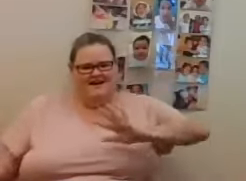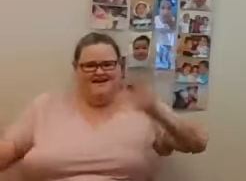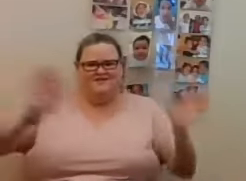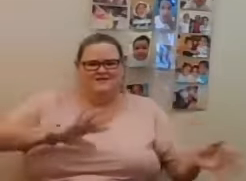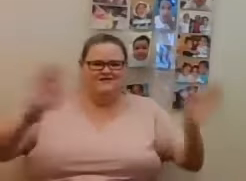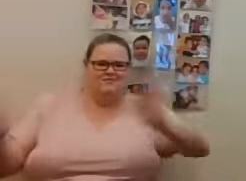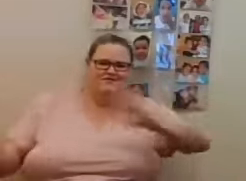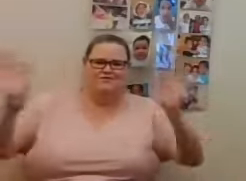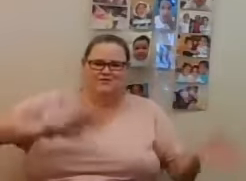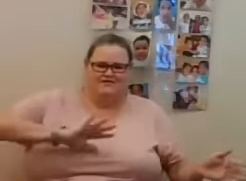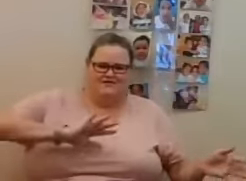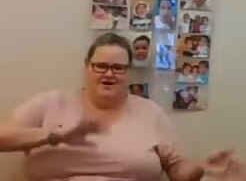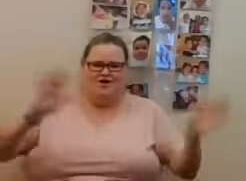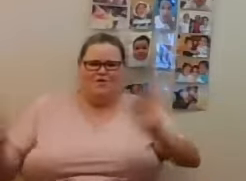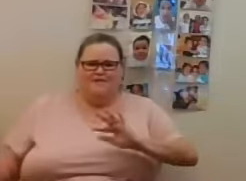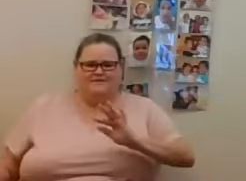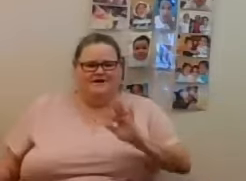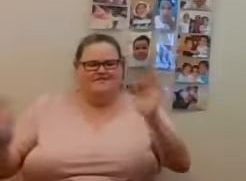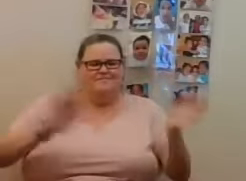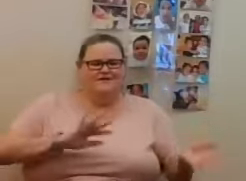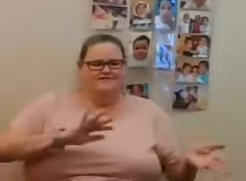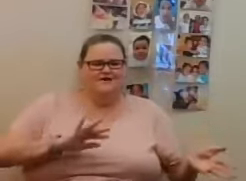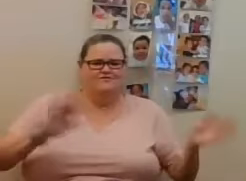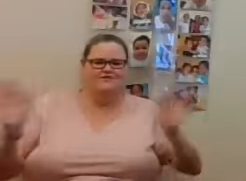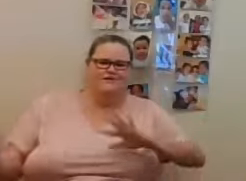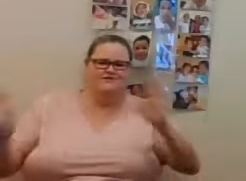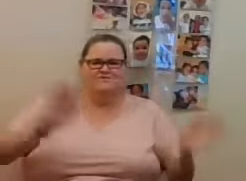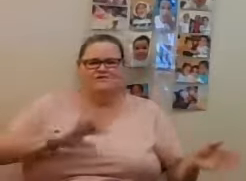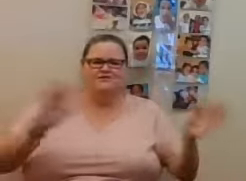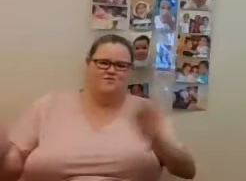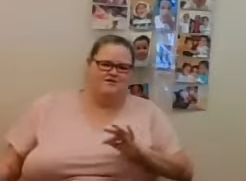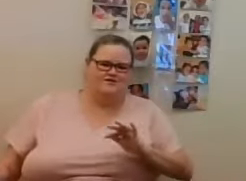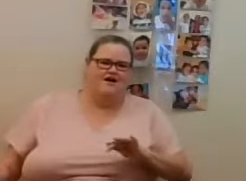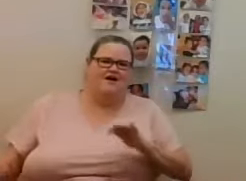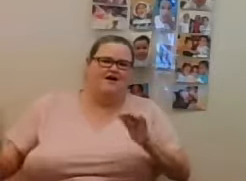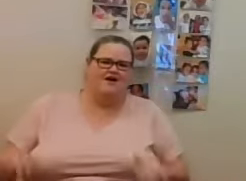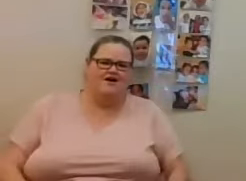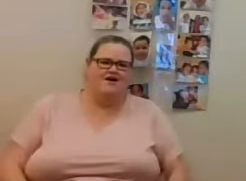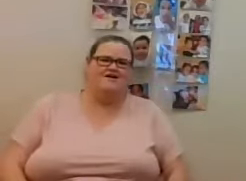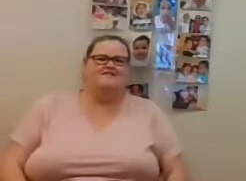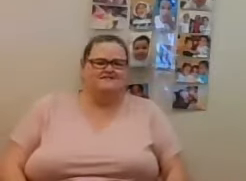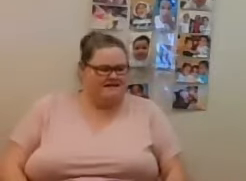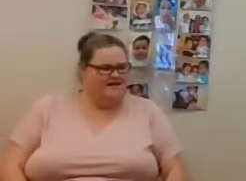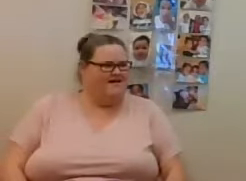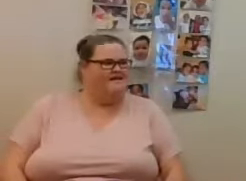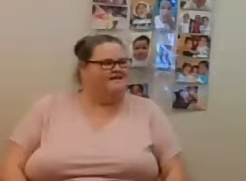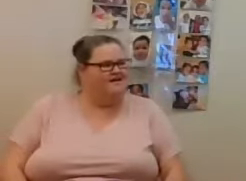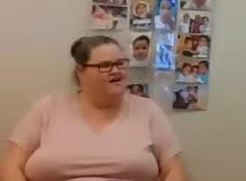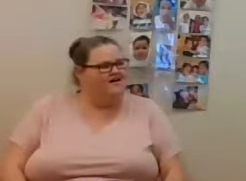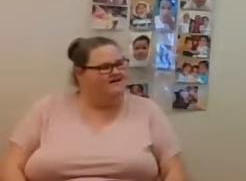swish, swish, swish, swish. The wipers on the bus go swish, swish, swish all